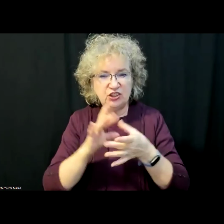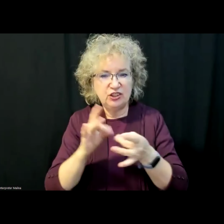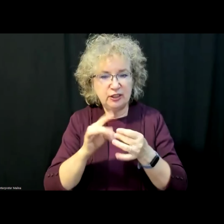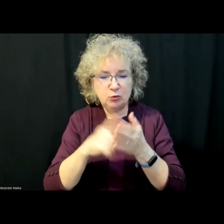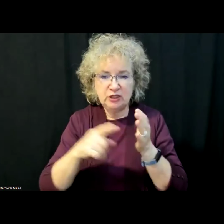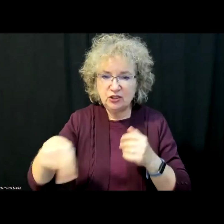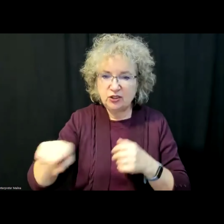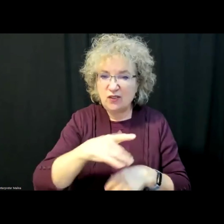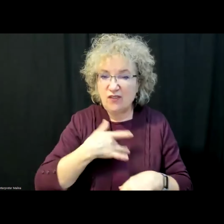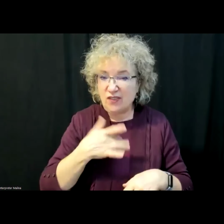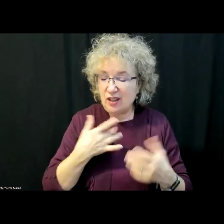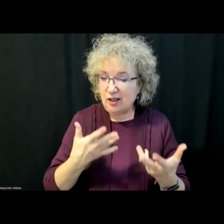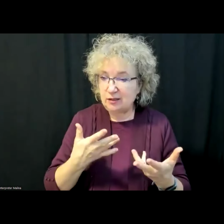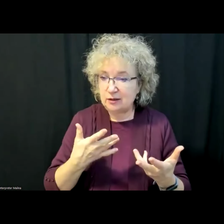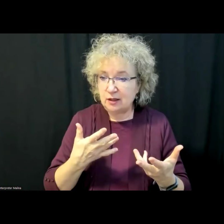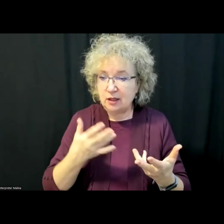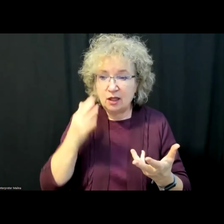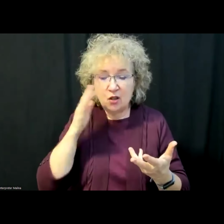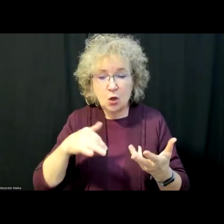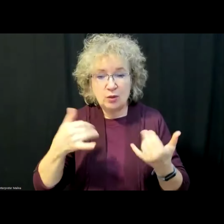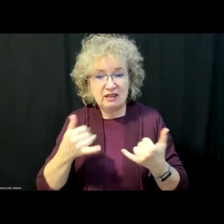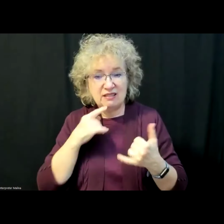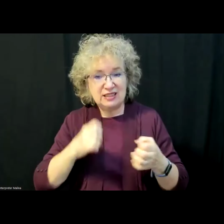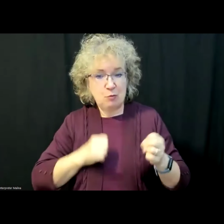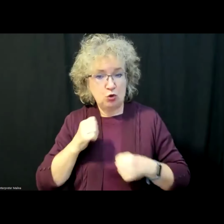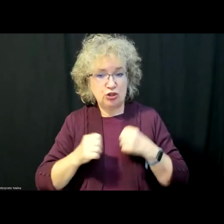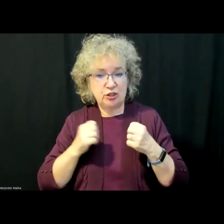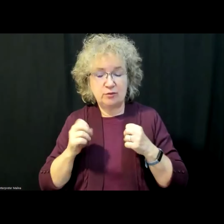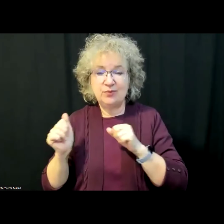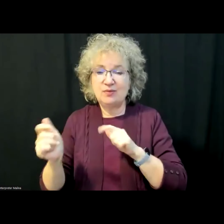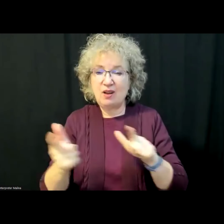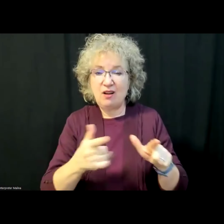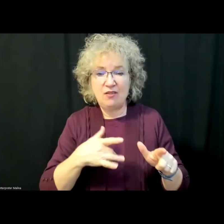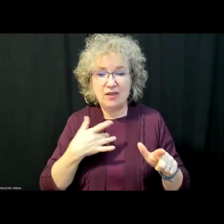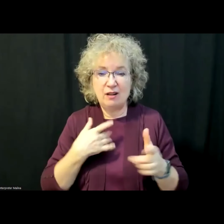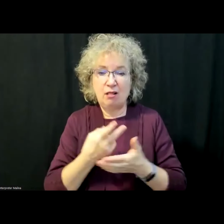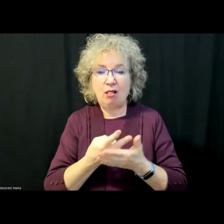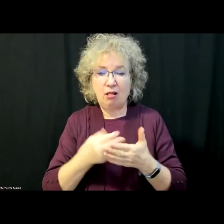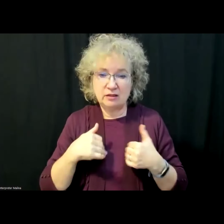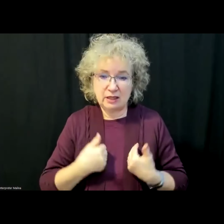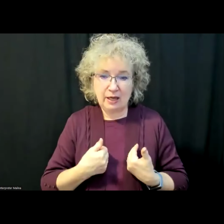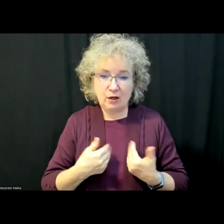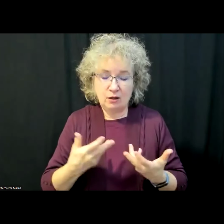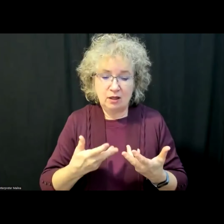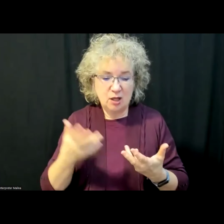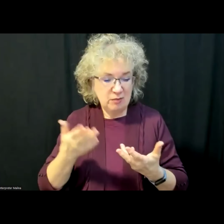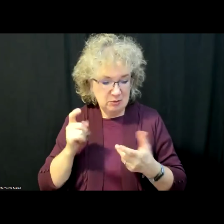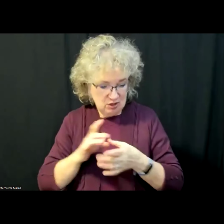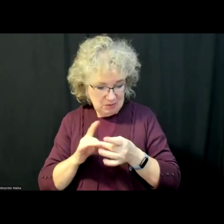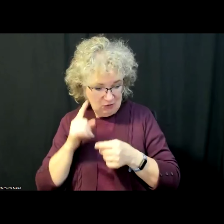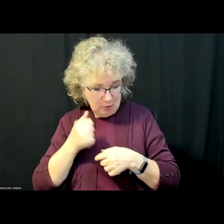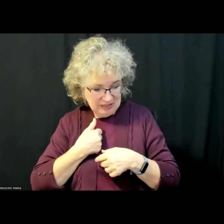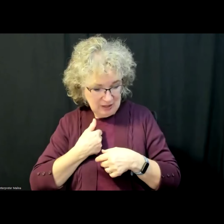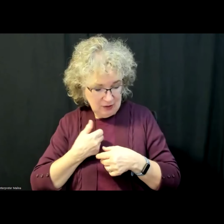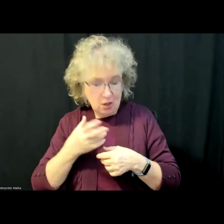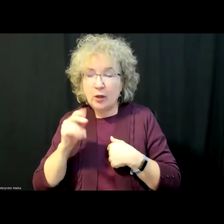I know it's an emotional time, I think we're all feeling tired, probably, again, maybe I should only speak for myself, I'm